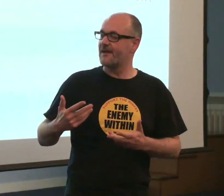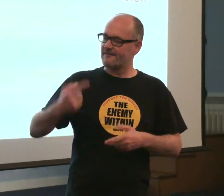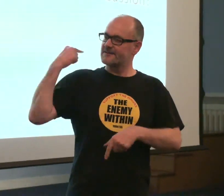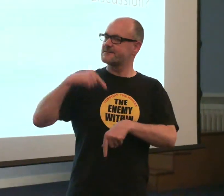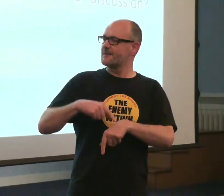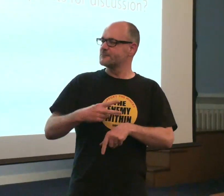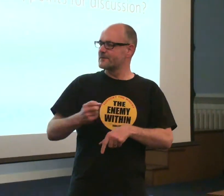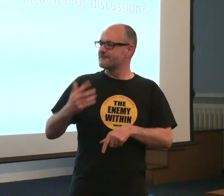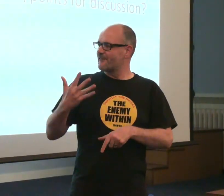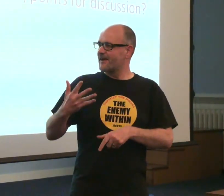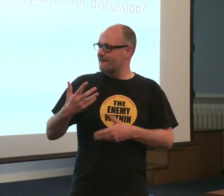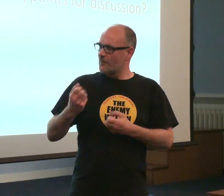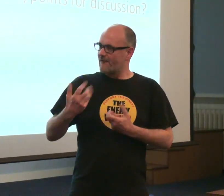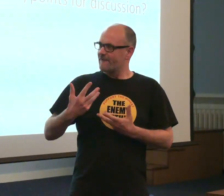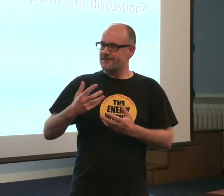We were both involved at that time,